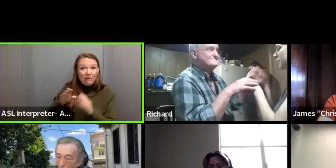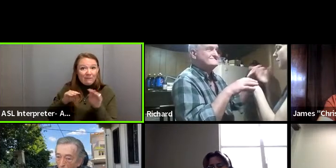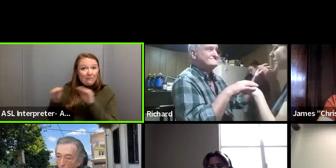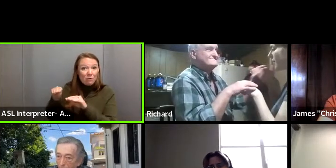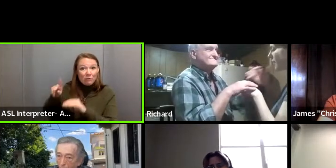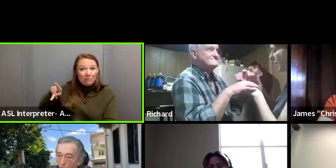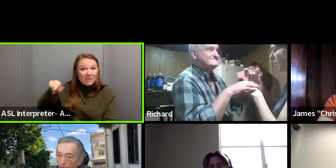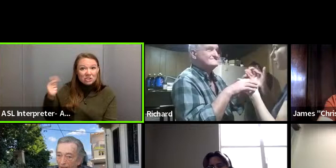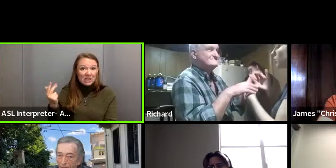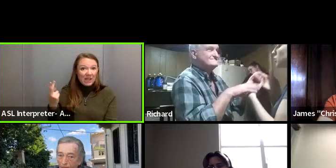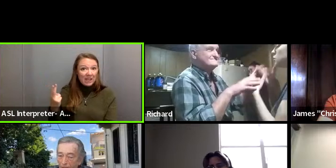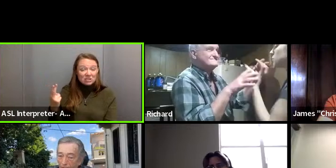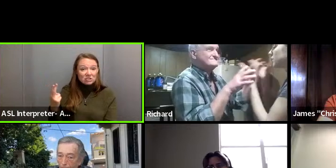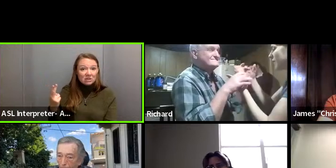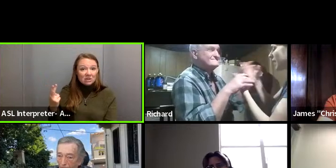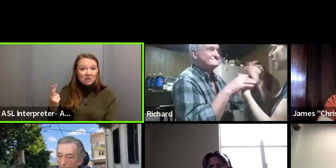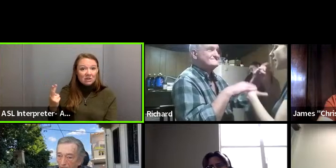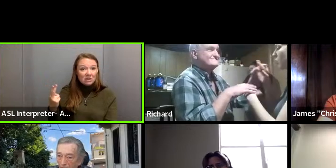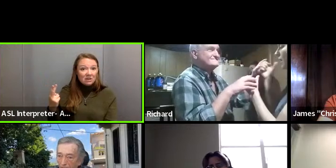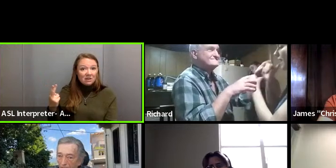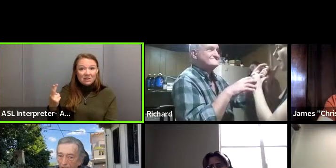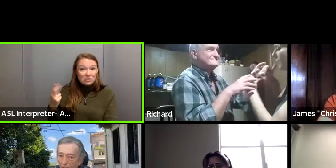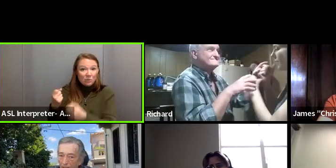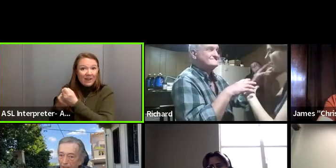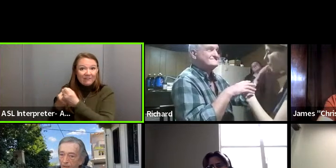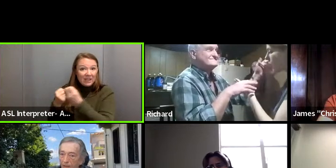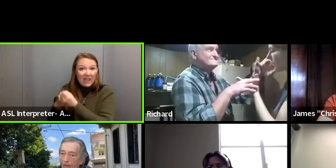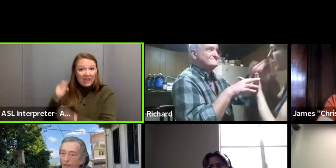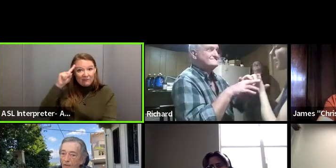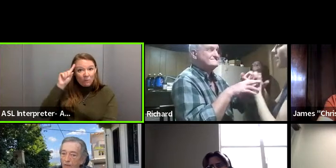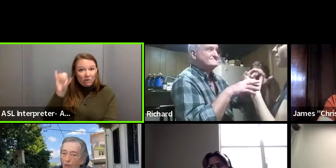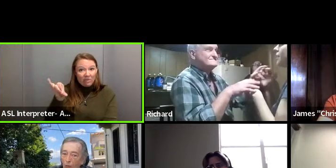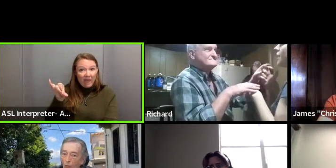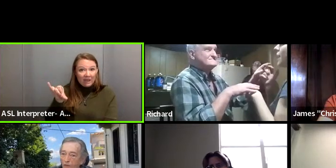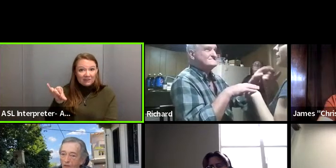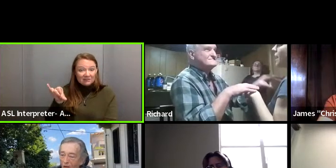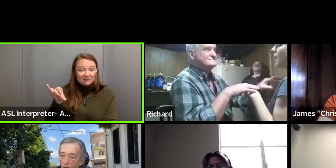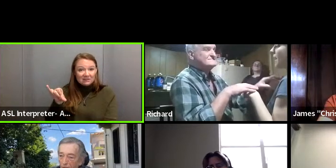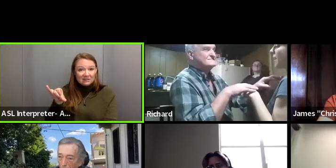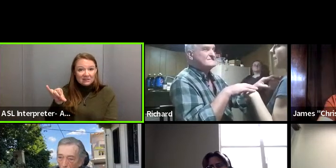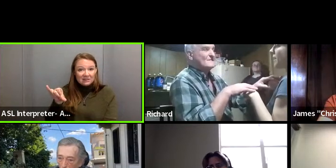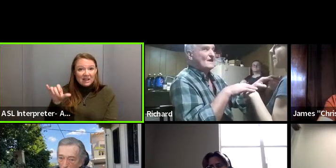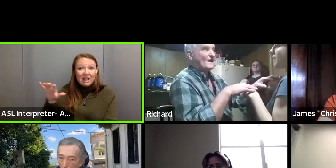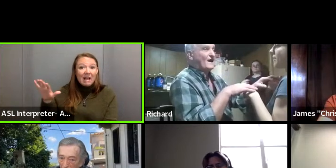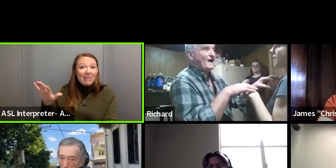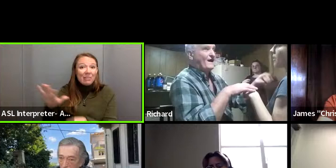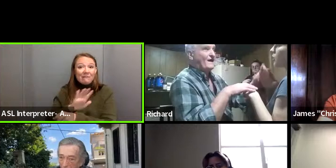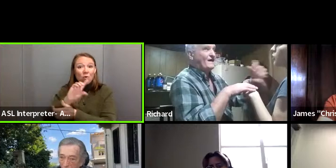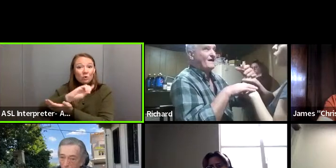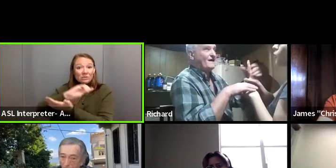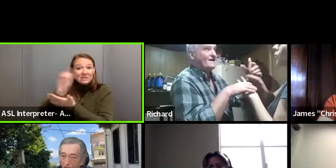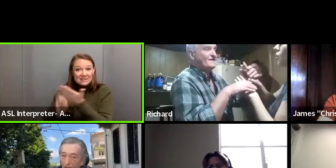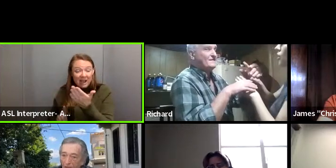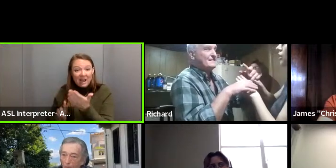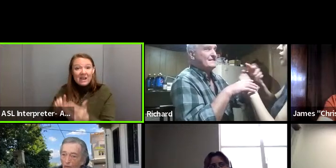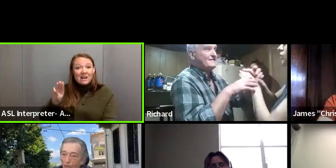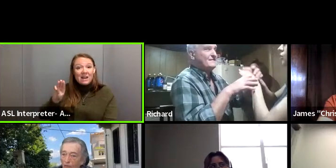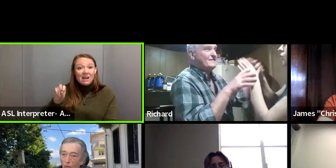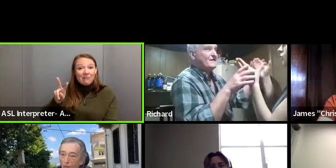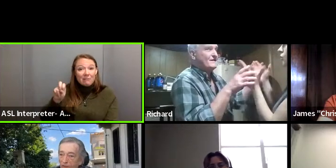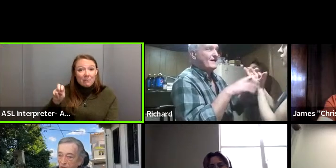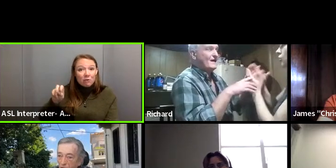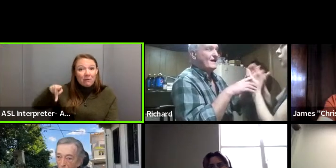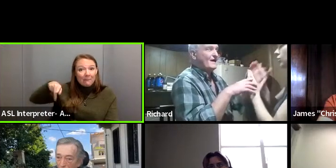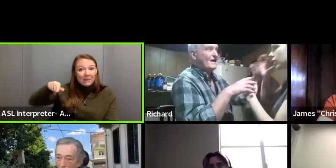to provide or advocate for that. And the whole design of Move PGH and